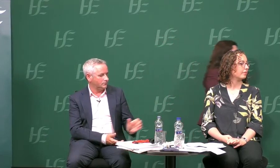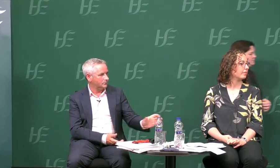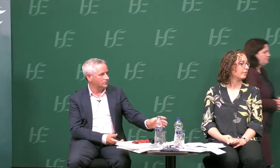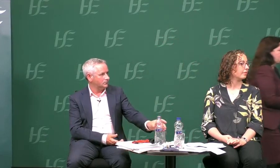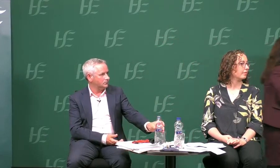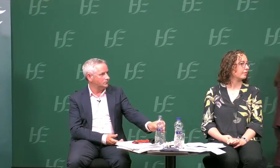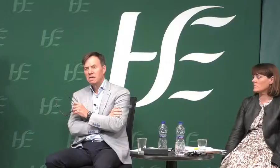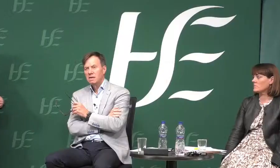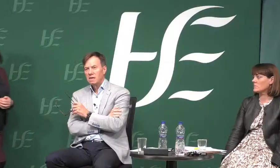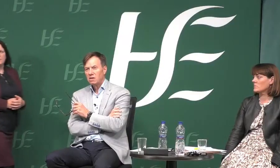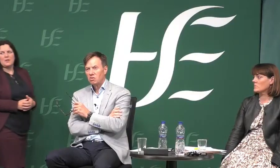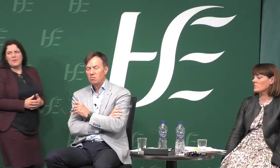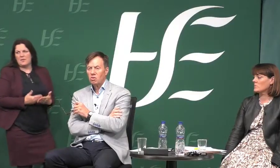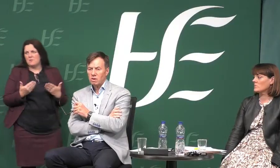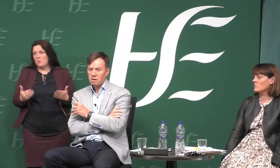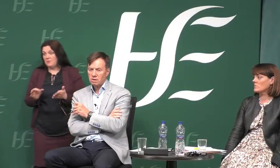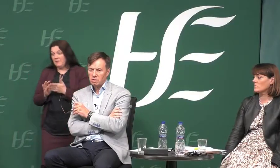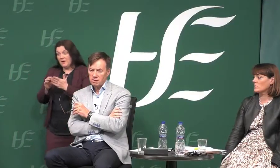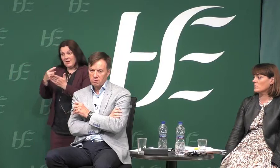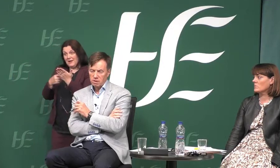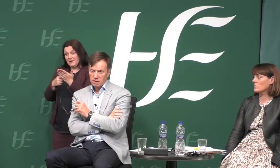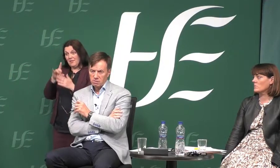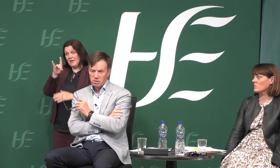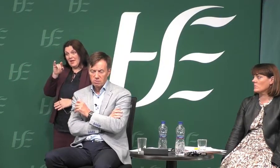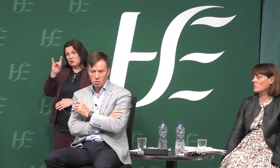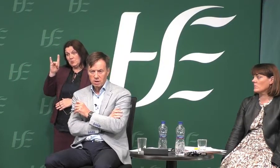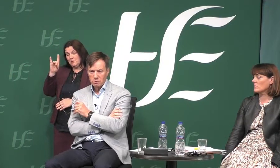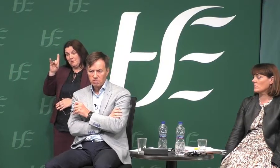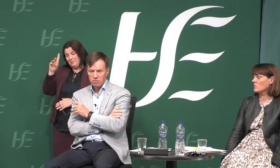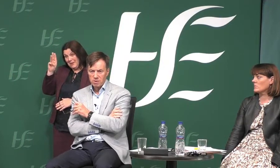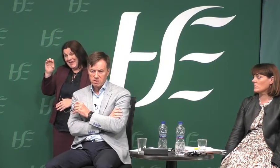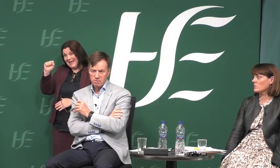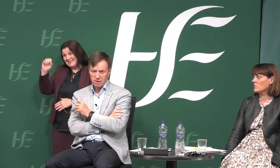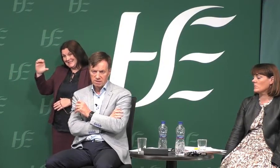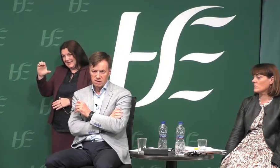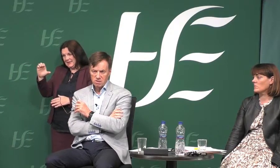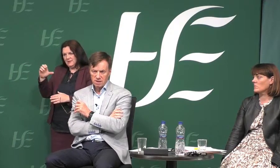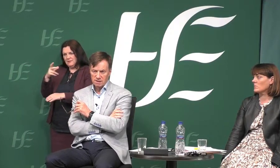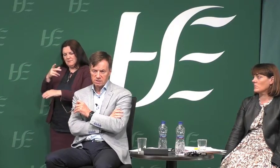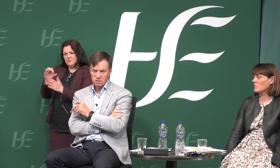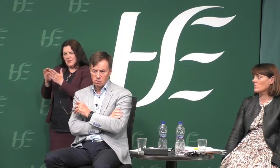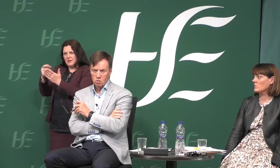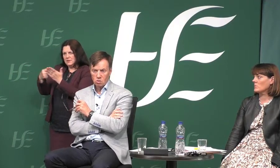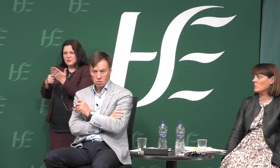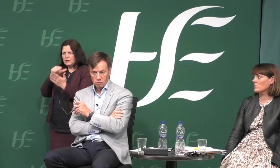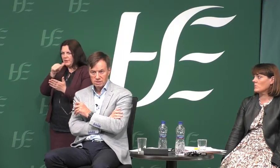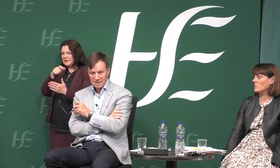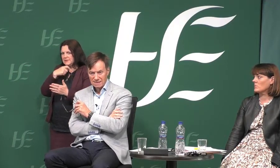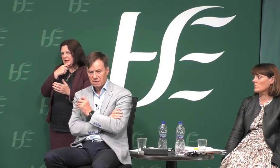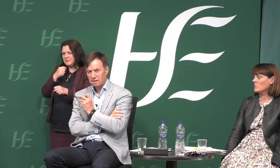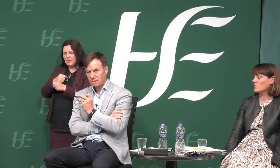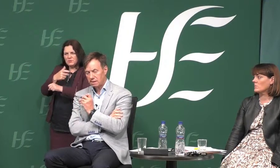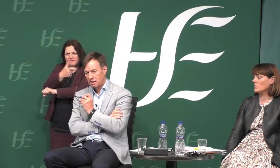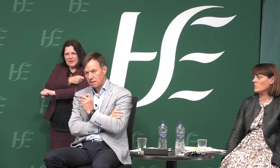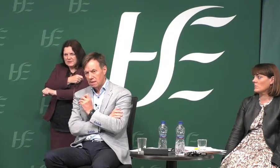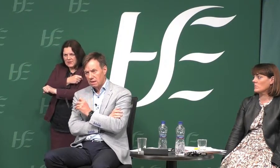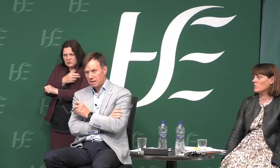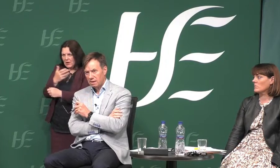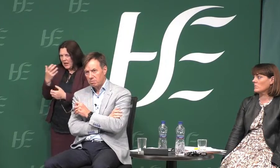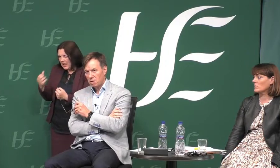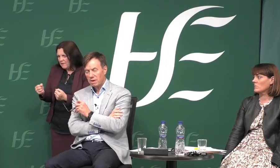on the HPSC website, it doesn't require, there isn't a requirement for information on vaccination status or testing